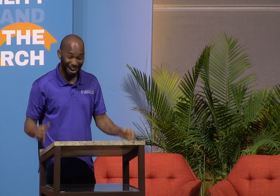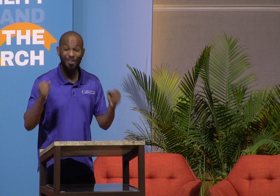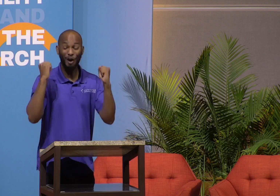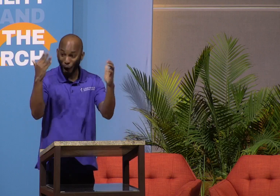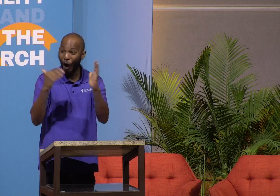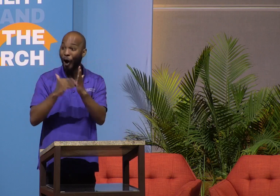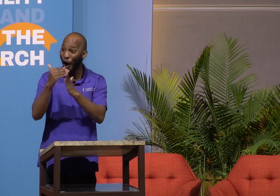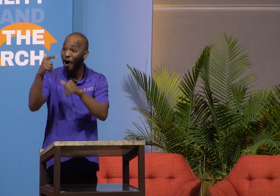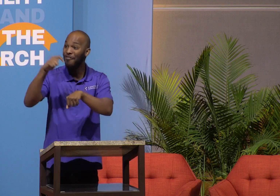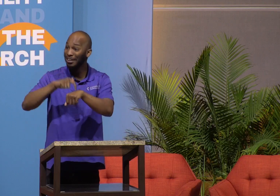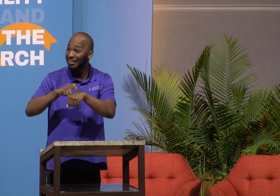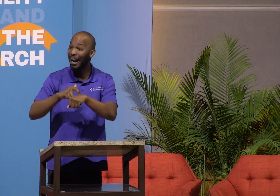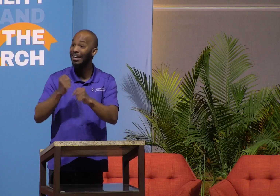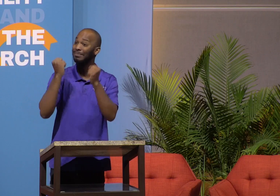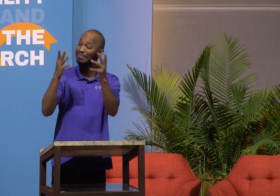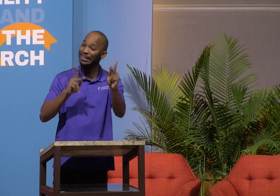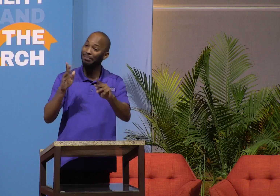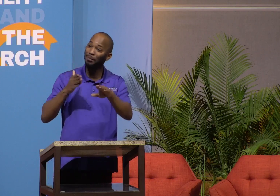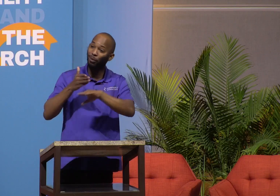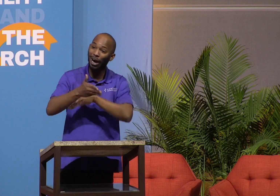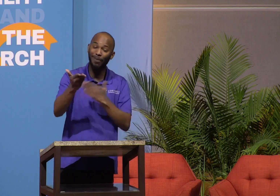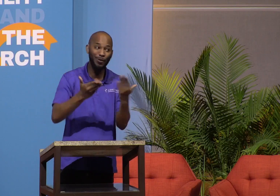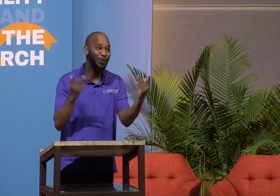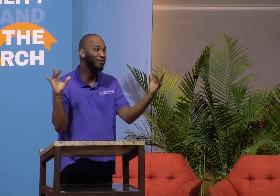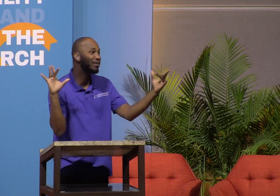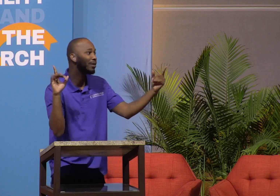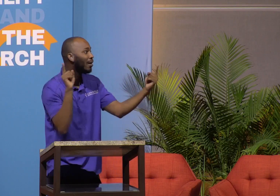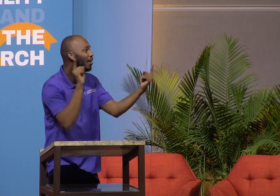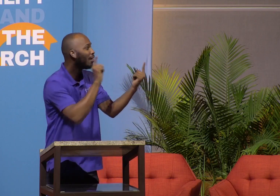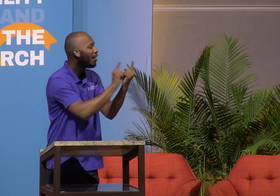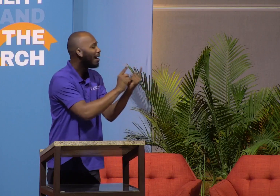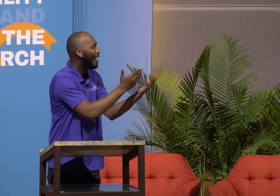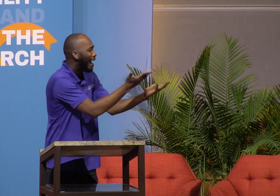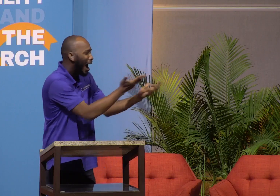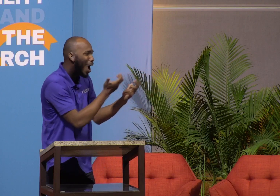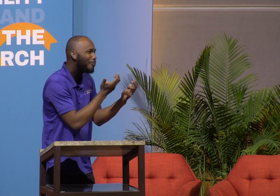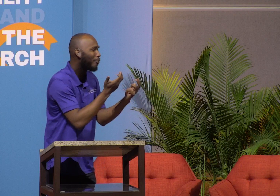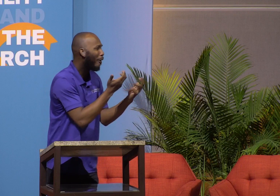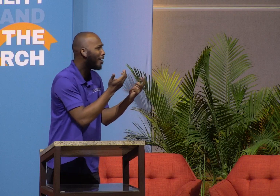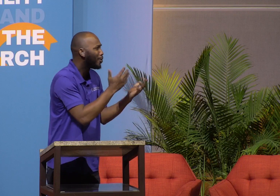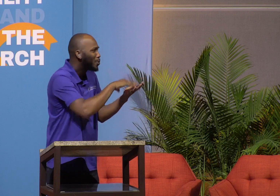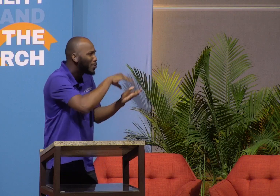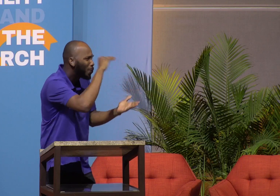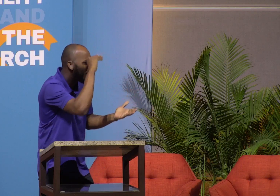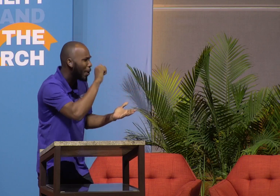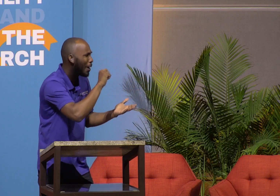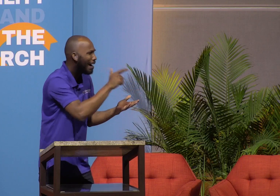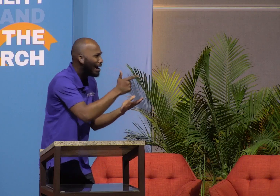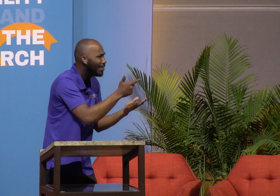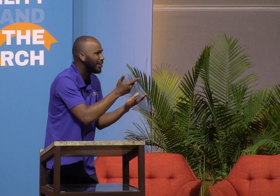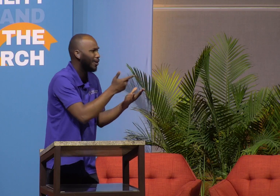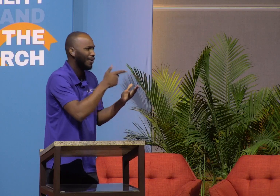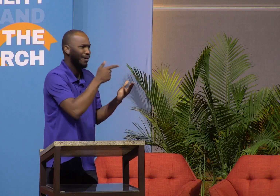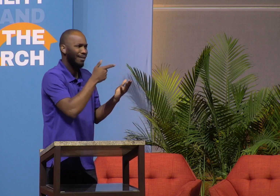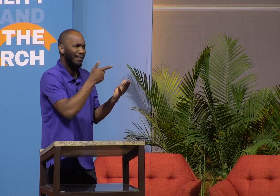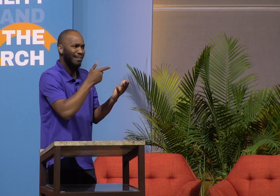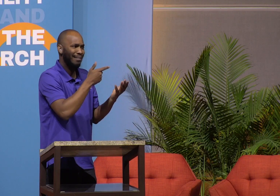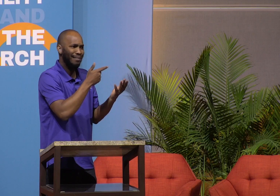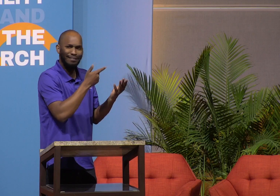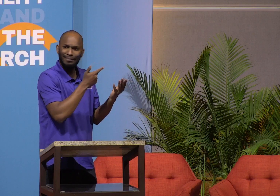more unified church body. And over time, people are going to be more inviting and say, we have a ministry. Why don't you come? And